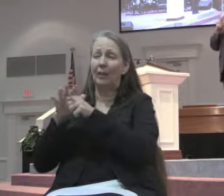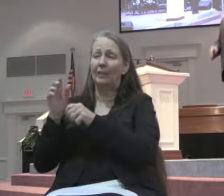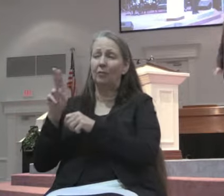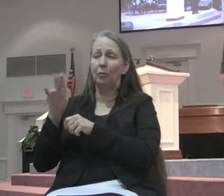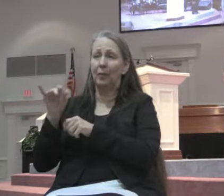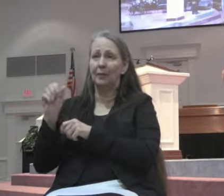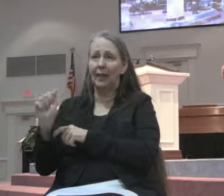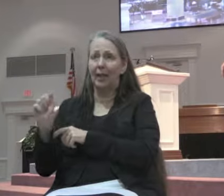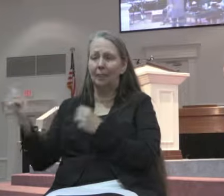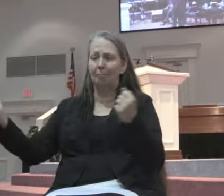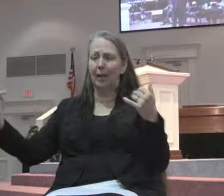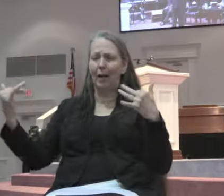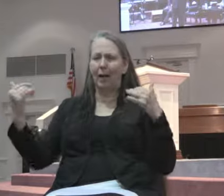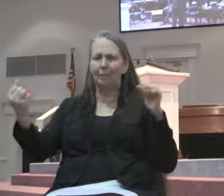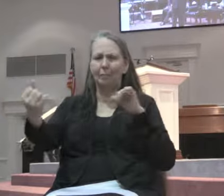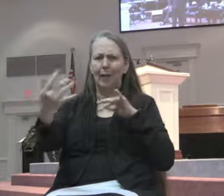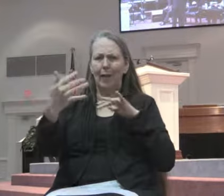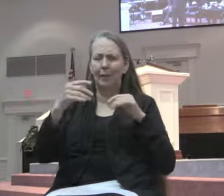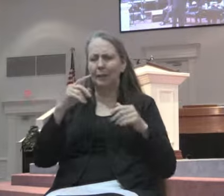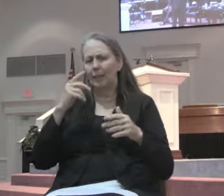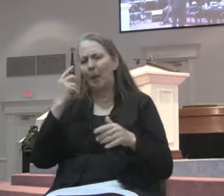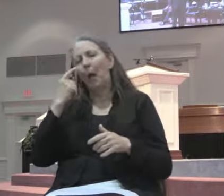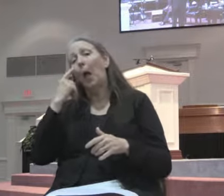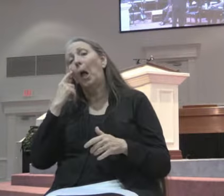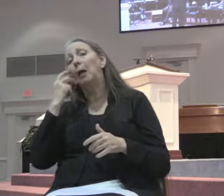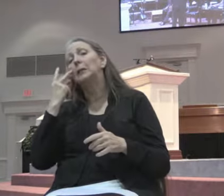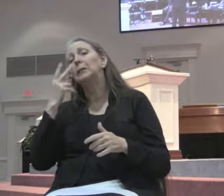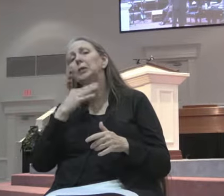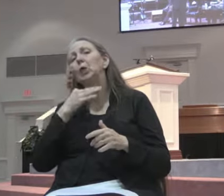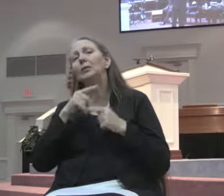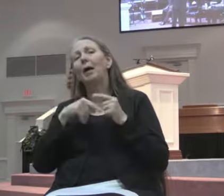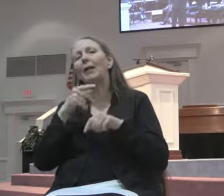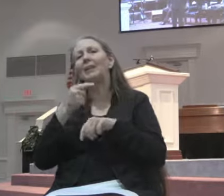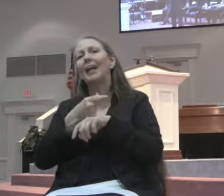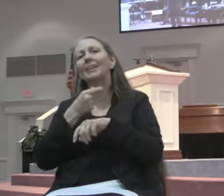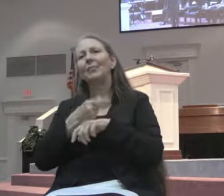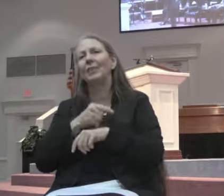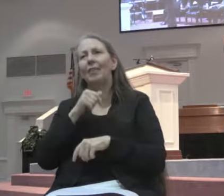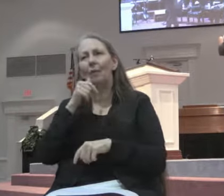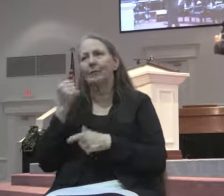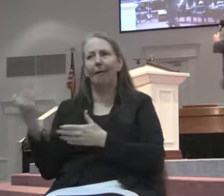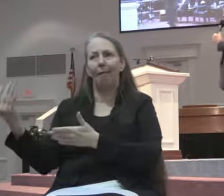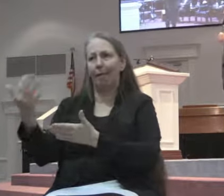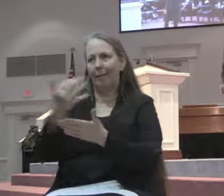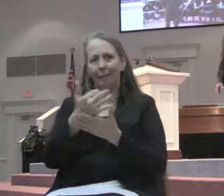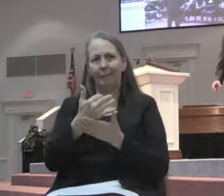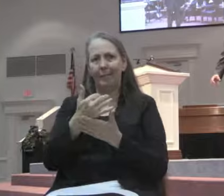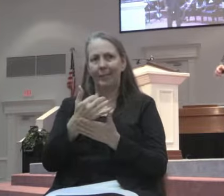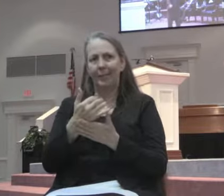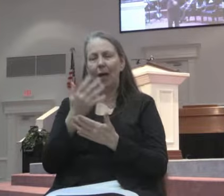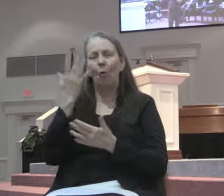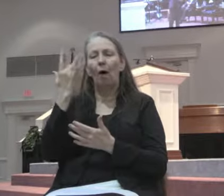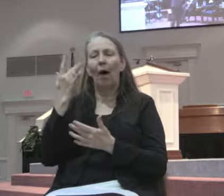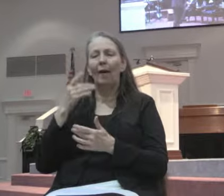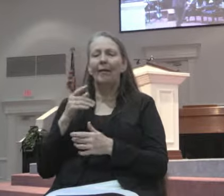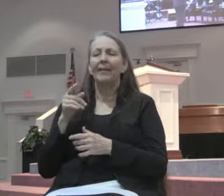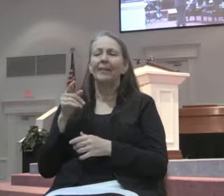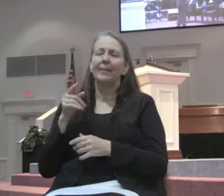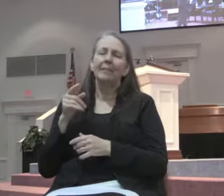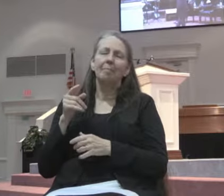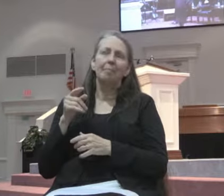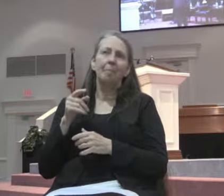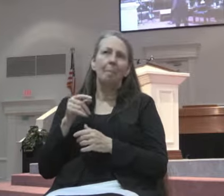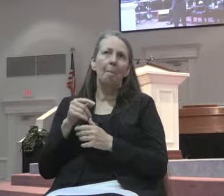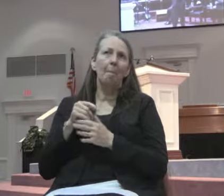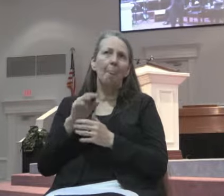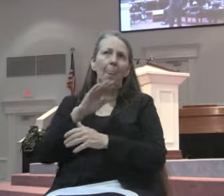America to check you out. That still was not the harvest. That's just because